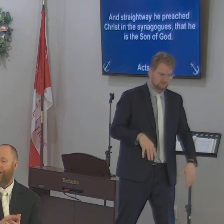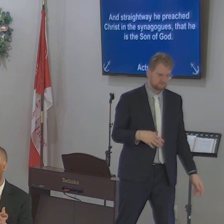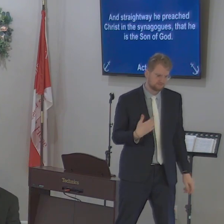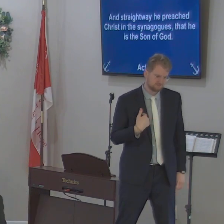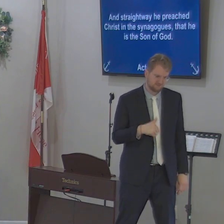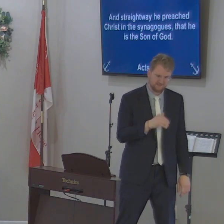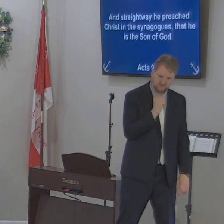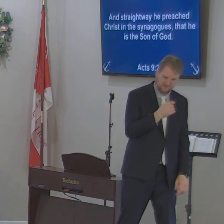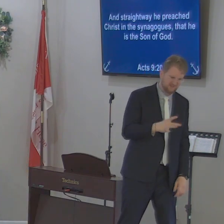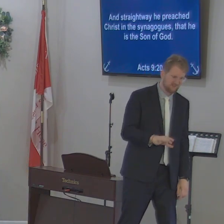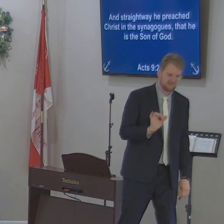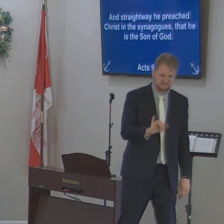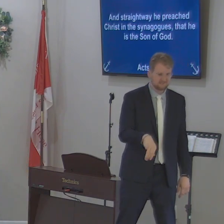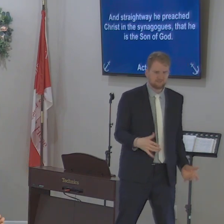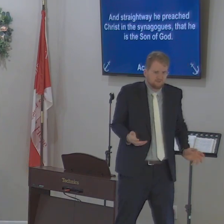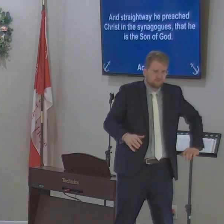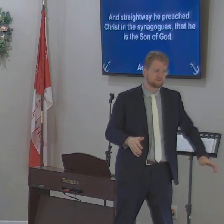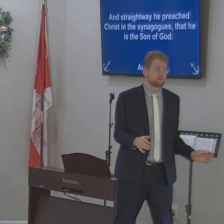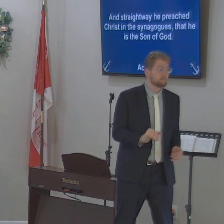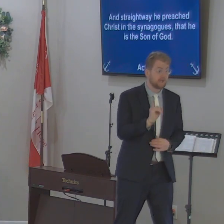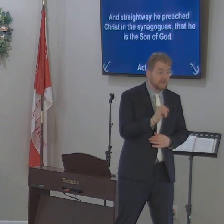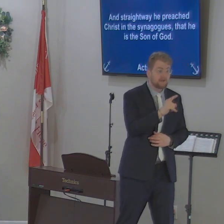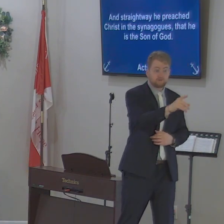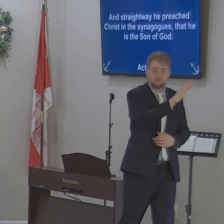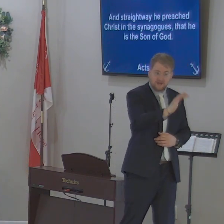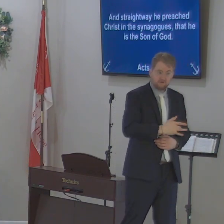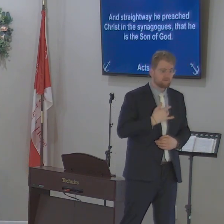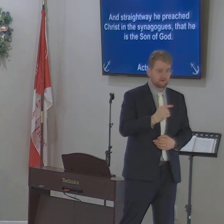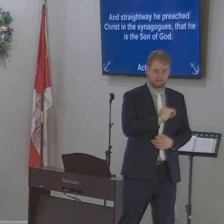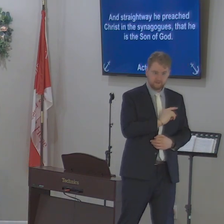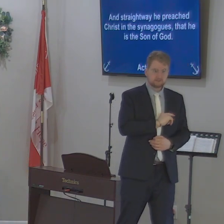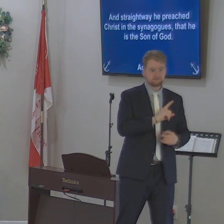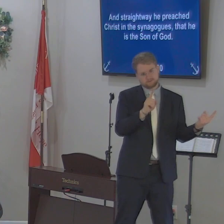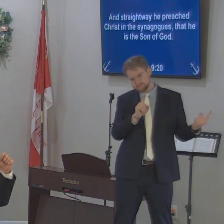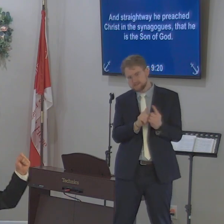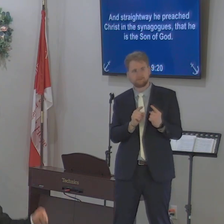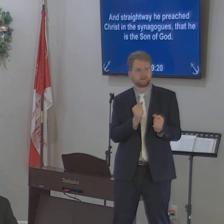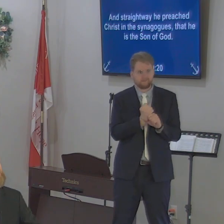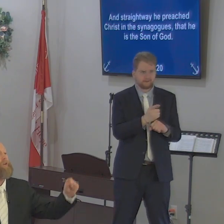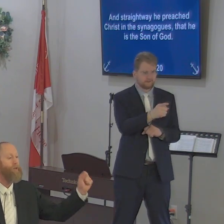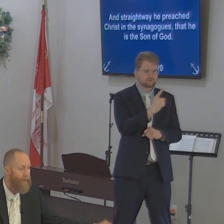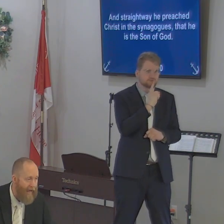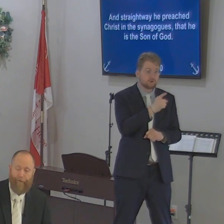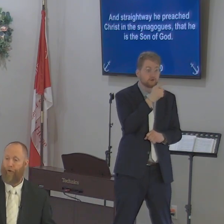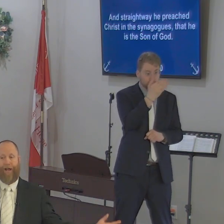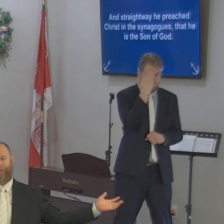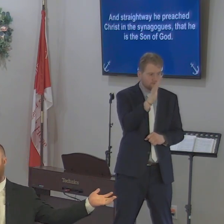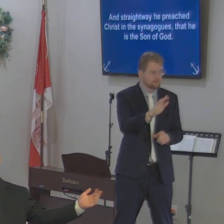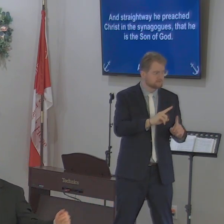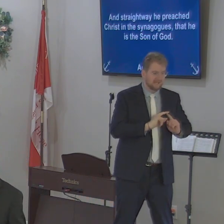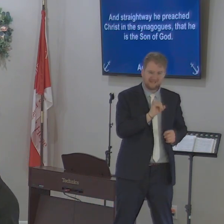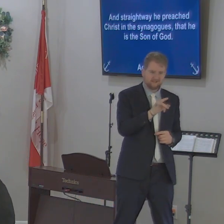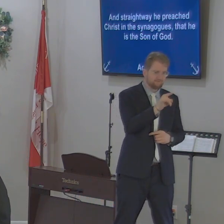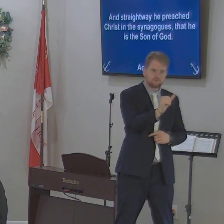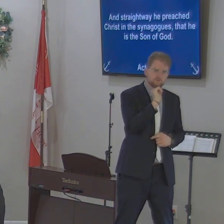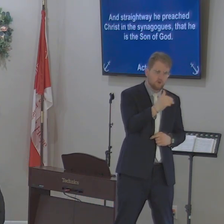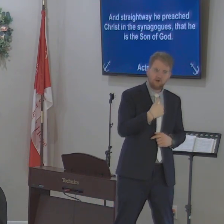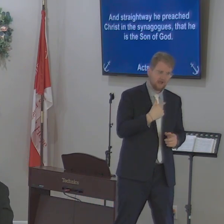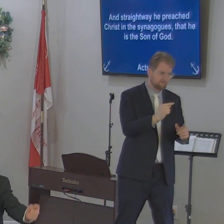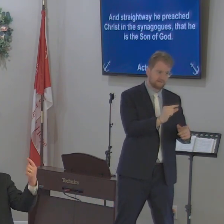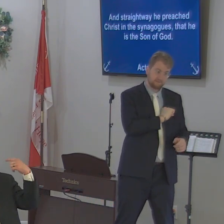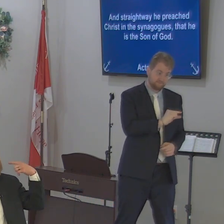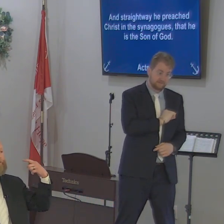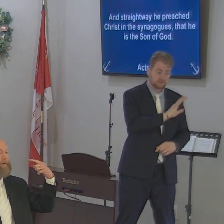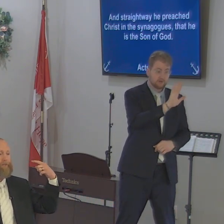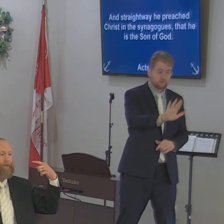that. Then you need to come see me at the end of service to make sure that you know you're saved. If there is no conviction in your life, you're not saved according to that book,